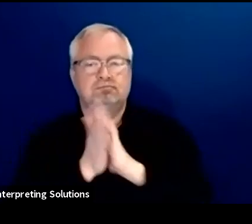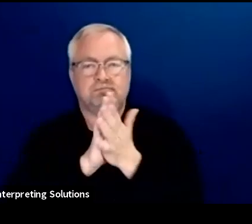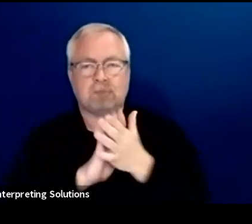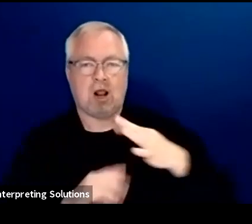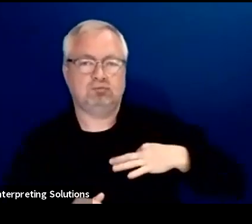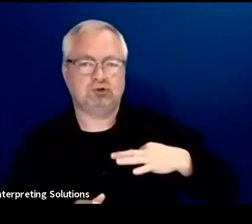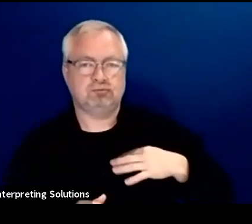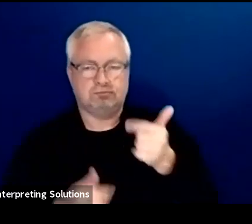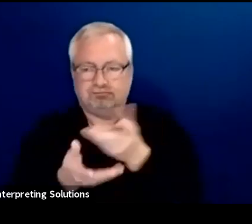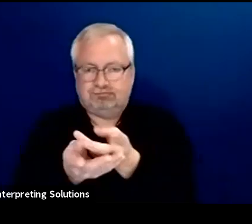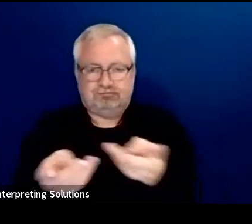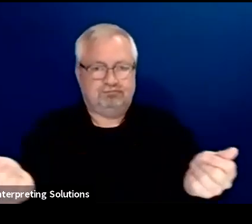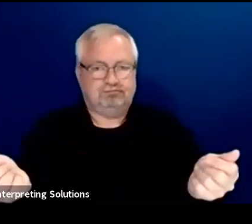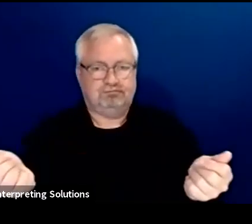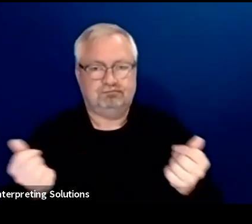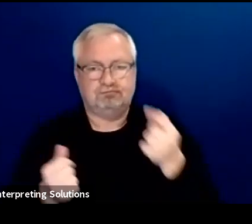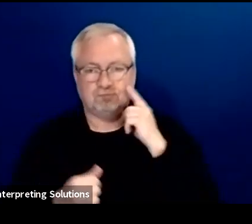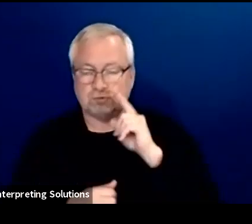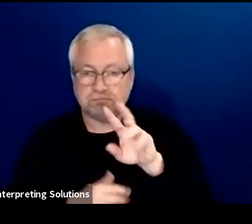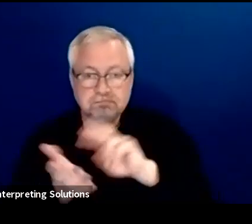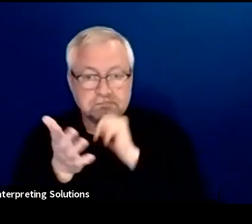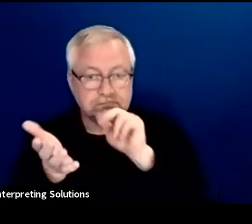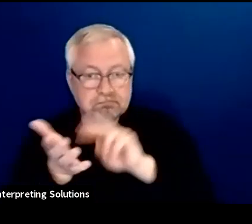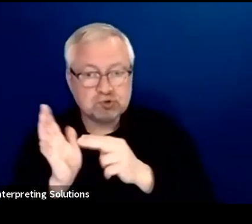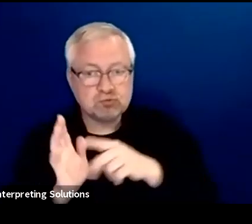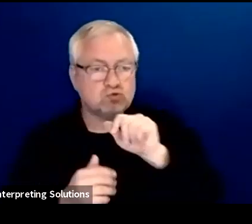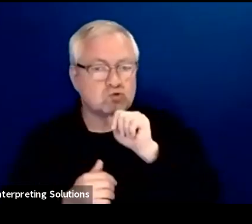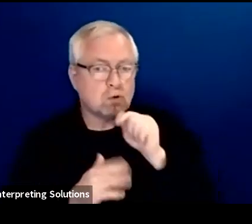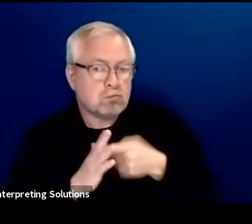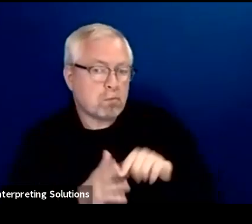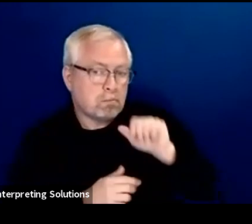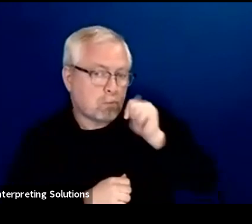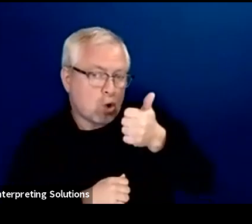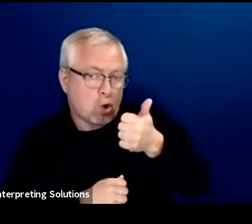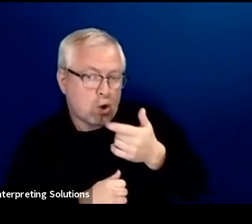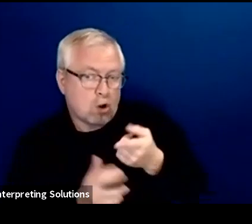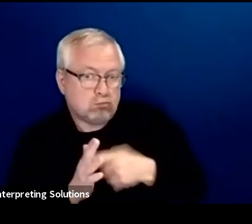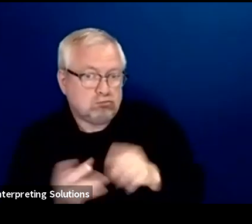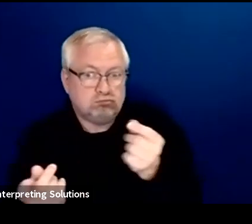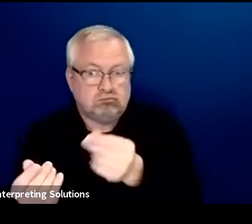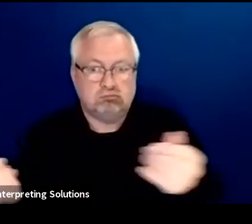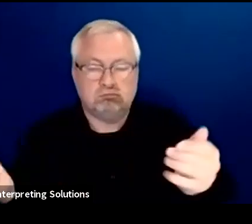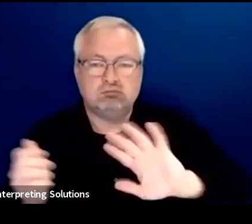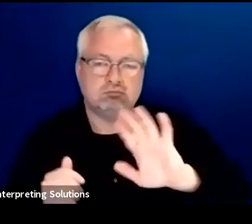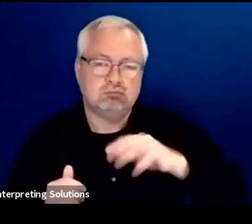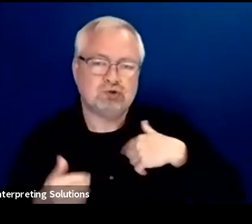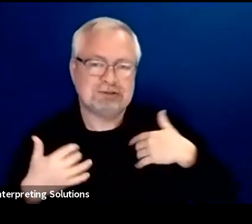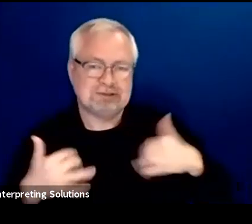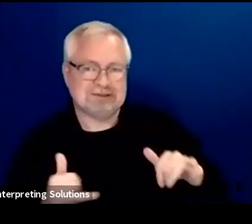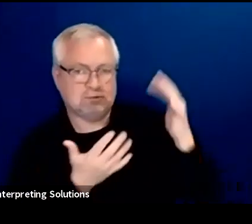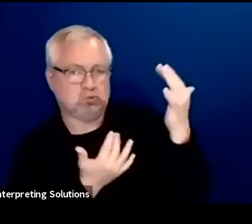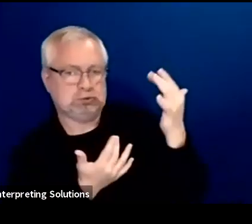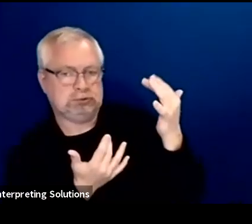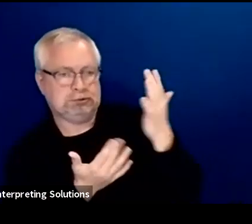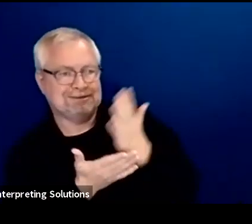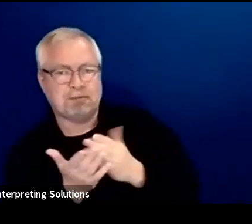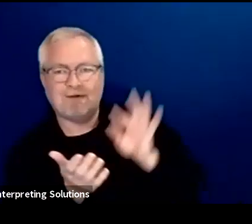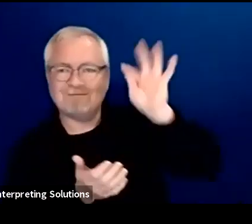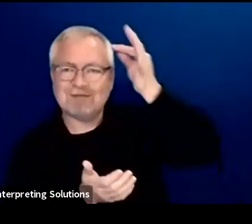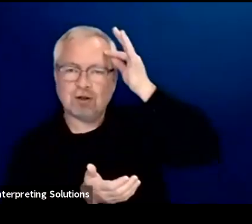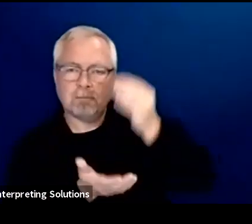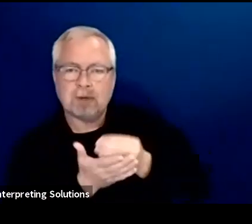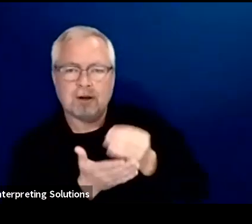say that that doesn't mean that starting tomorrow we'll be issuing those payments. We are still waiting on guidance from the federal government on drawing down that funding from